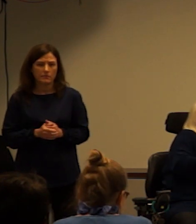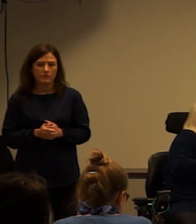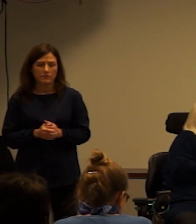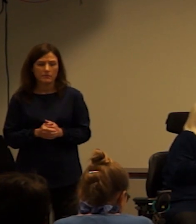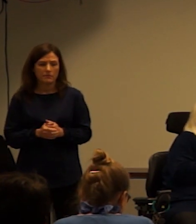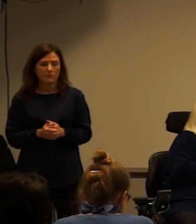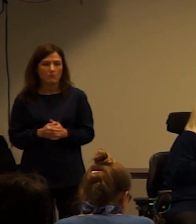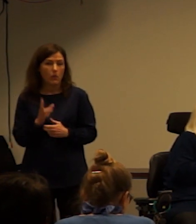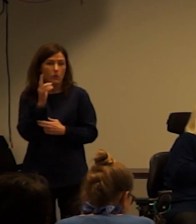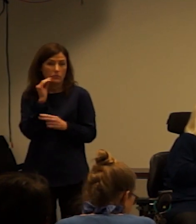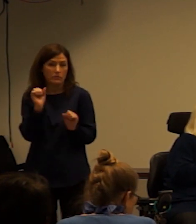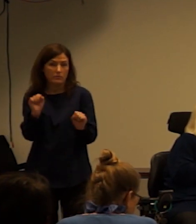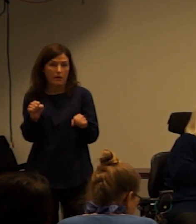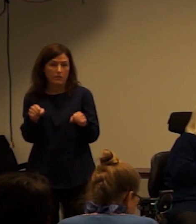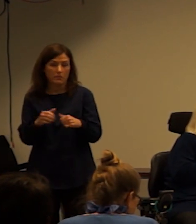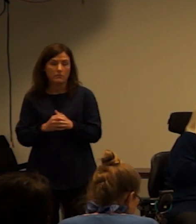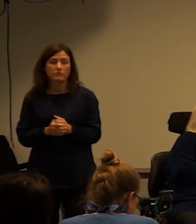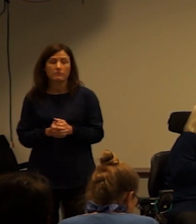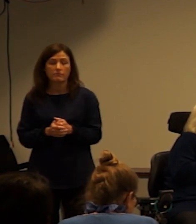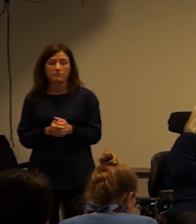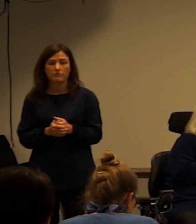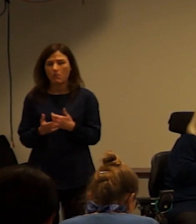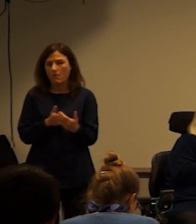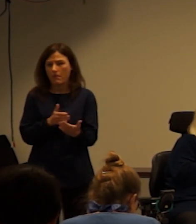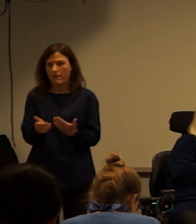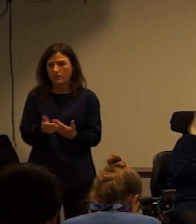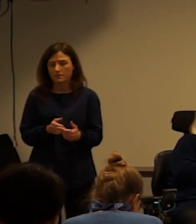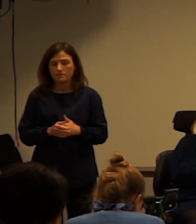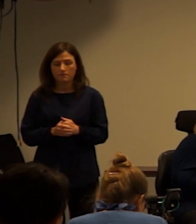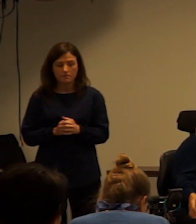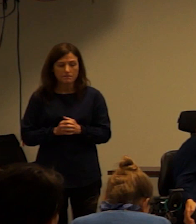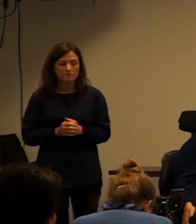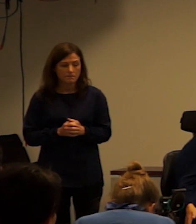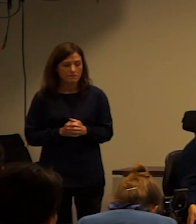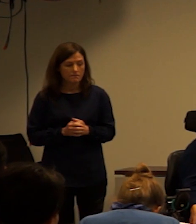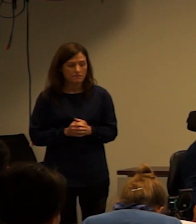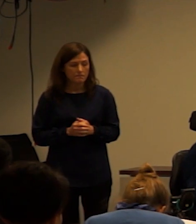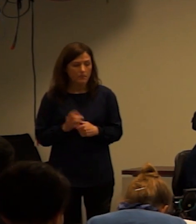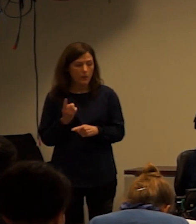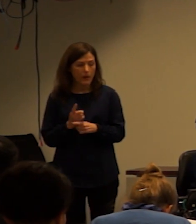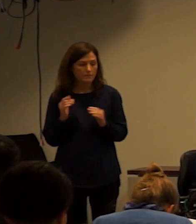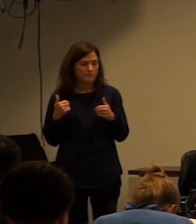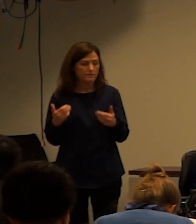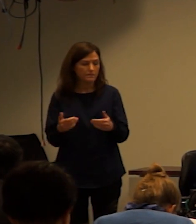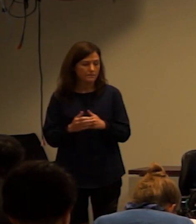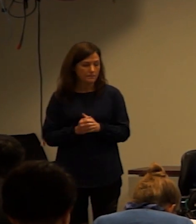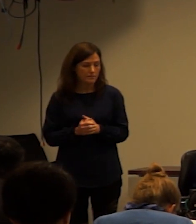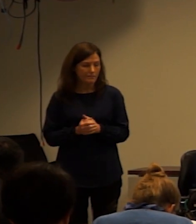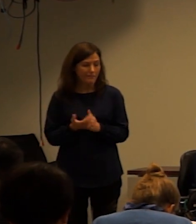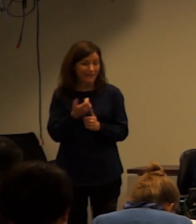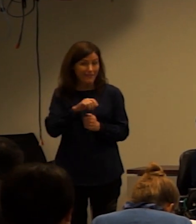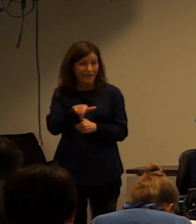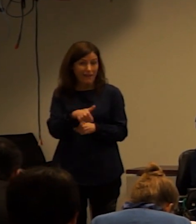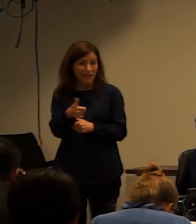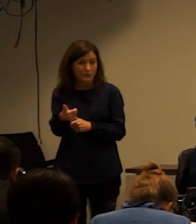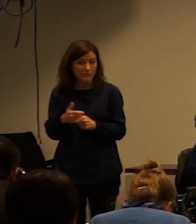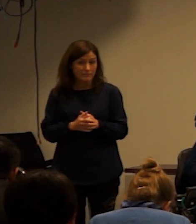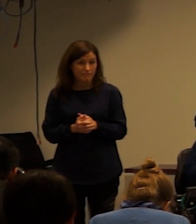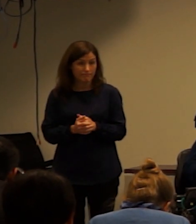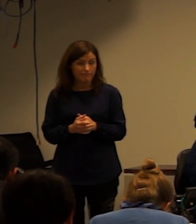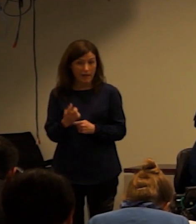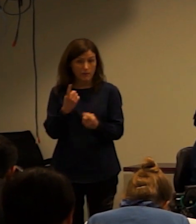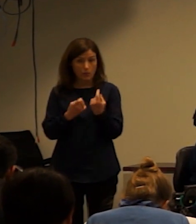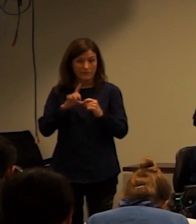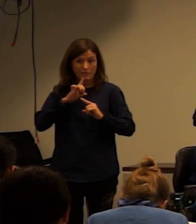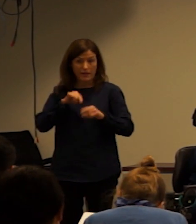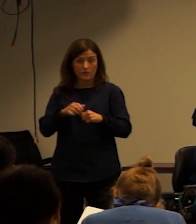as soon as possible or whatever. Right. Okay. All right, anything else? Oh, yeah. All right, questions